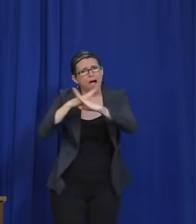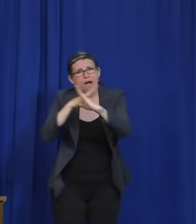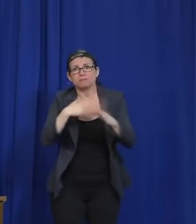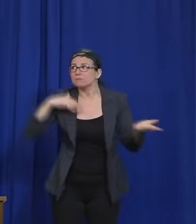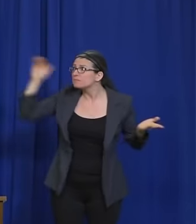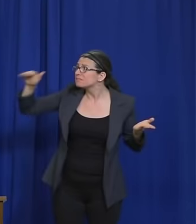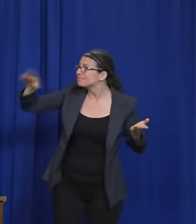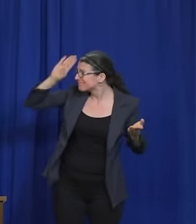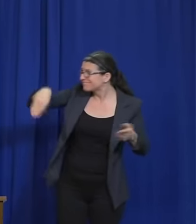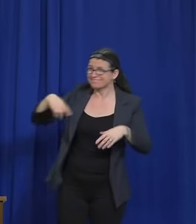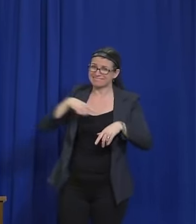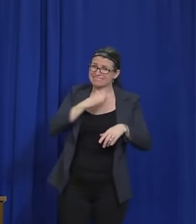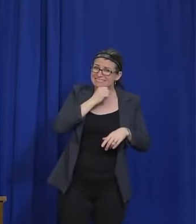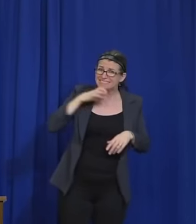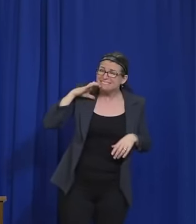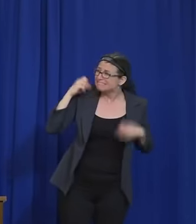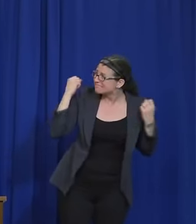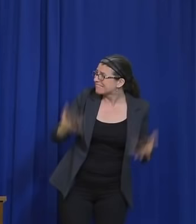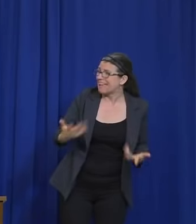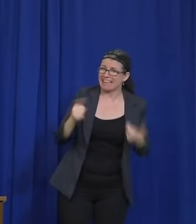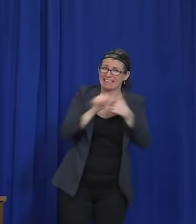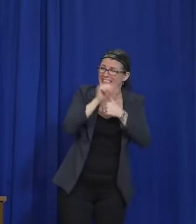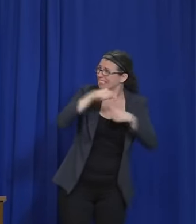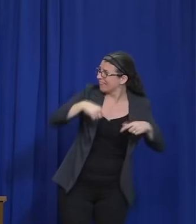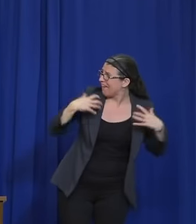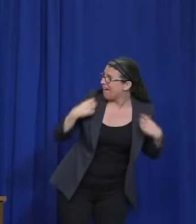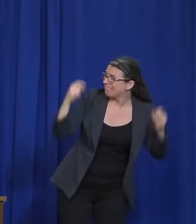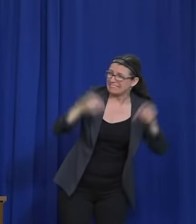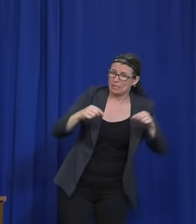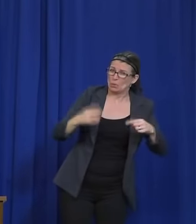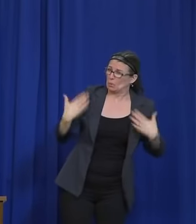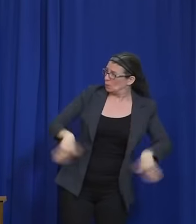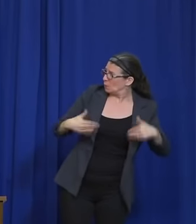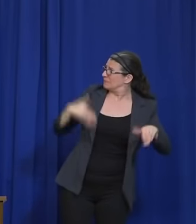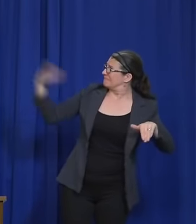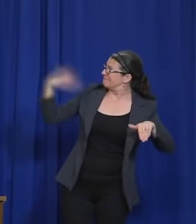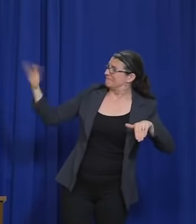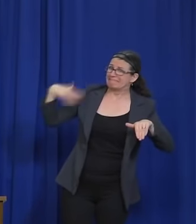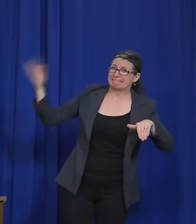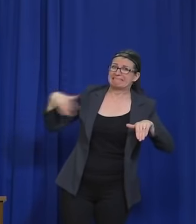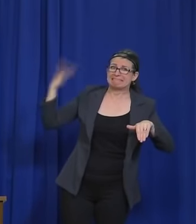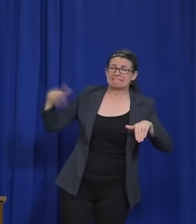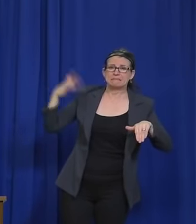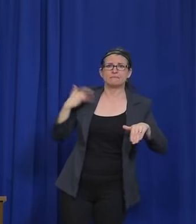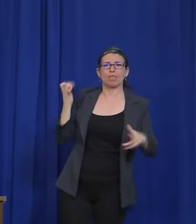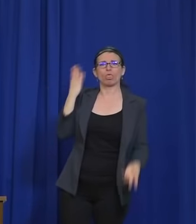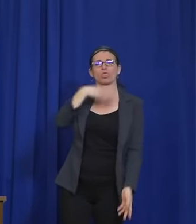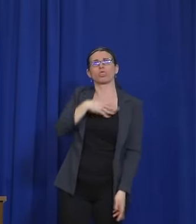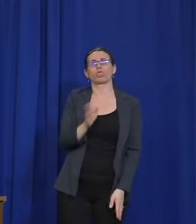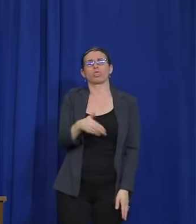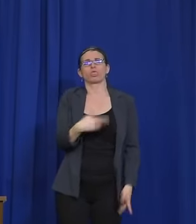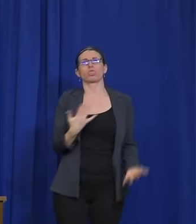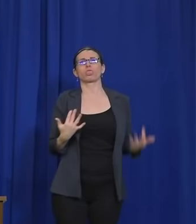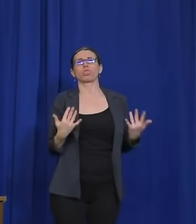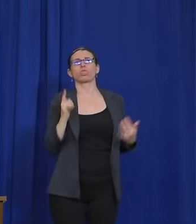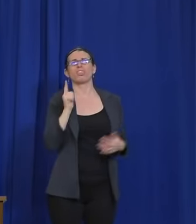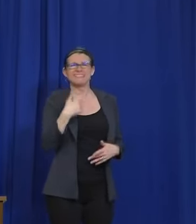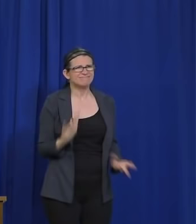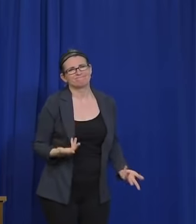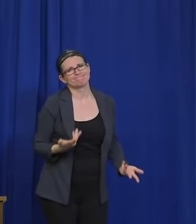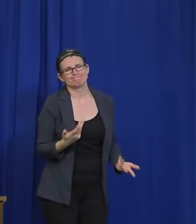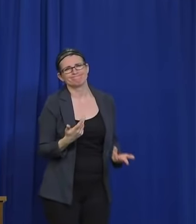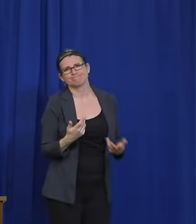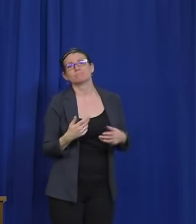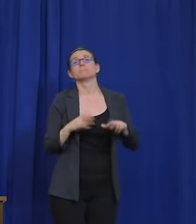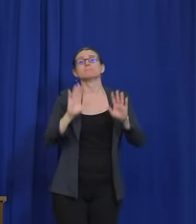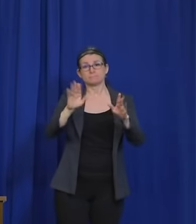is in the pudding. We'll see what happens. On the second issue about the budget, it would be really jumping the gun for me to